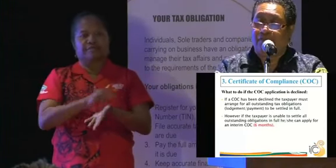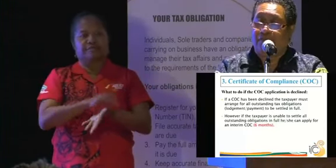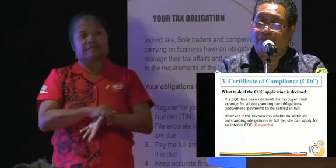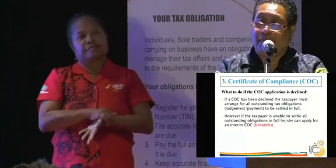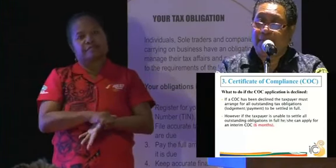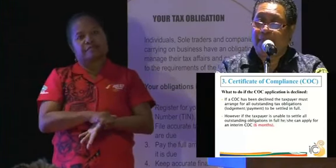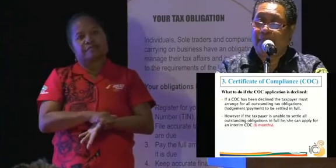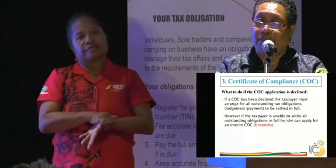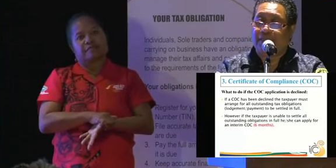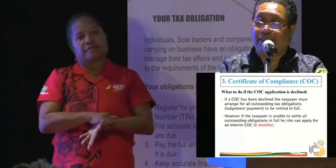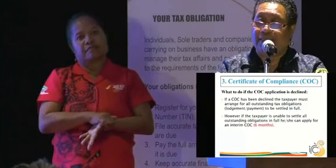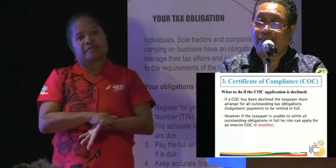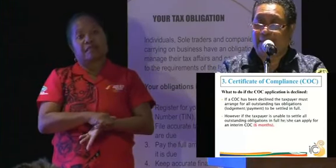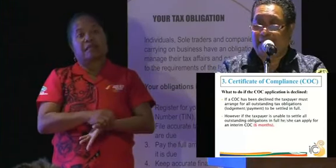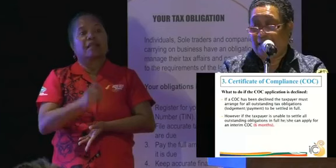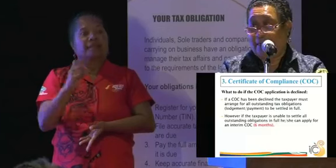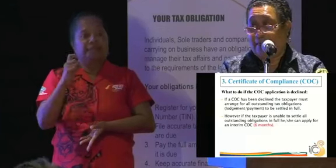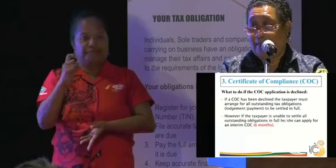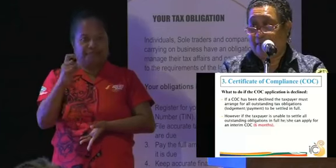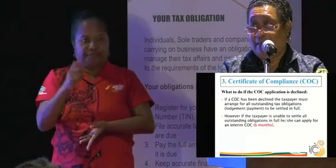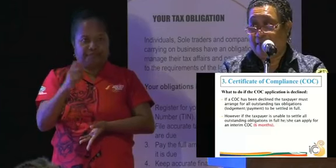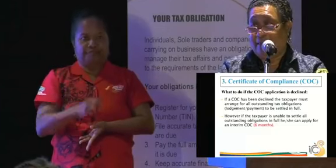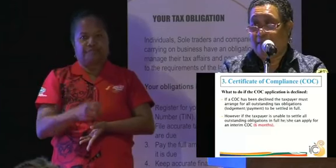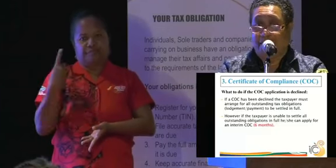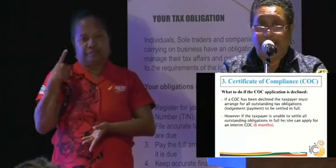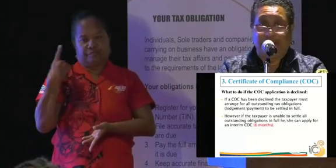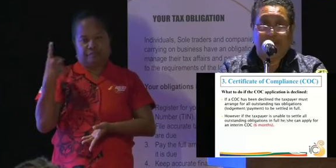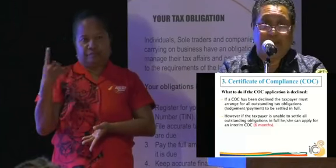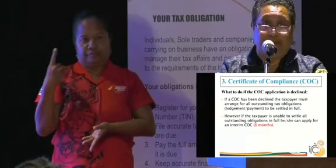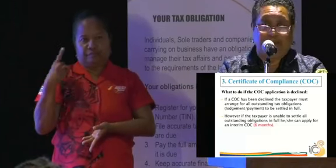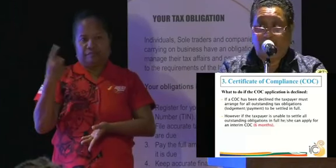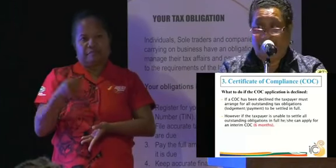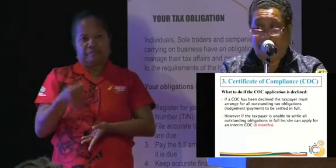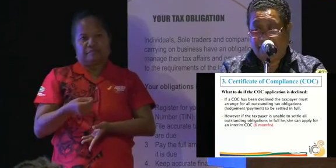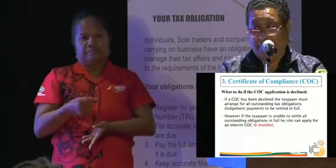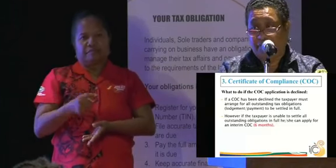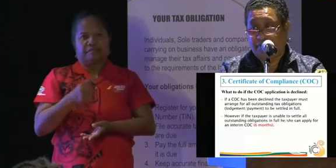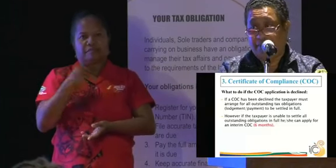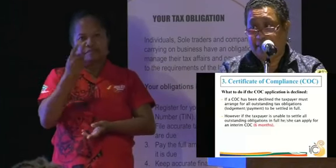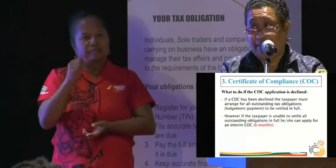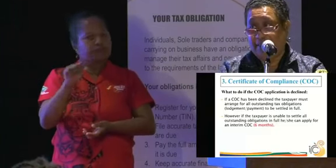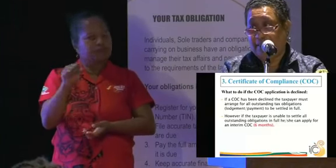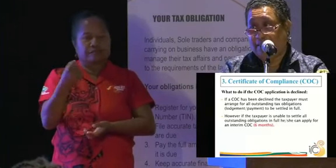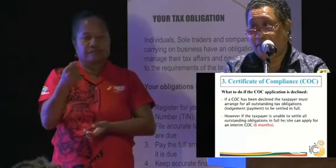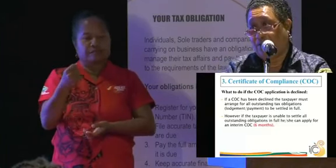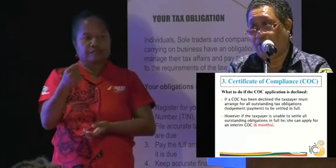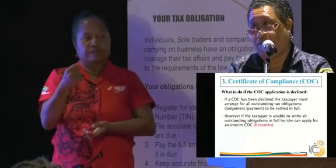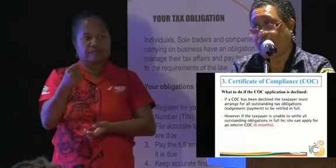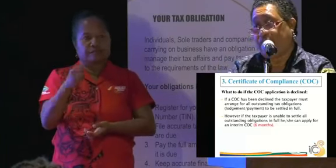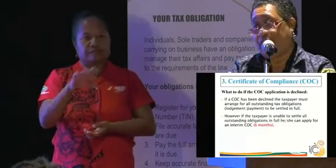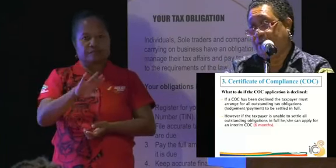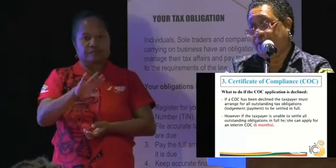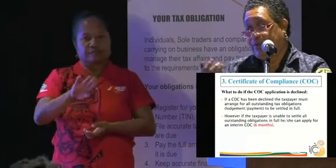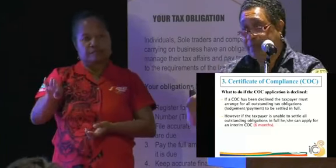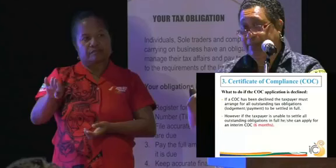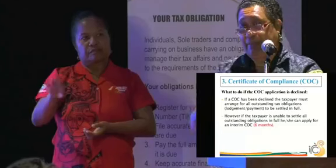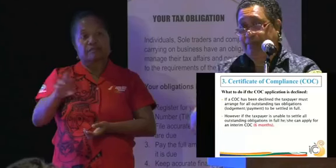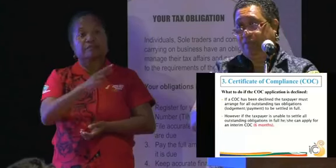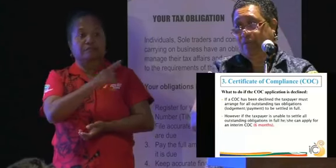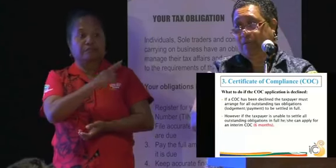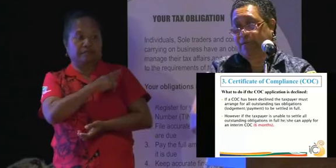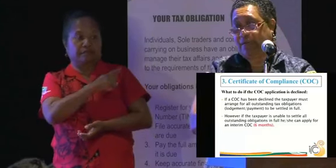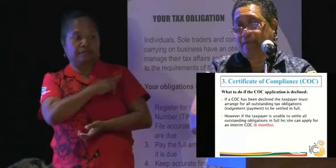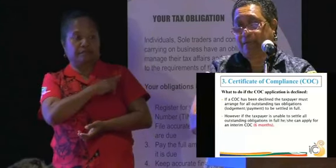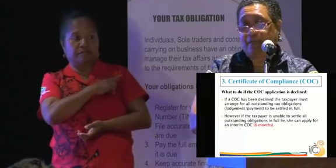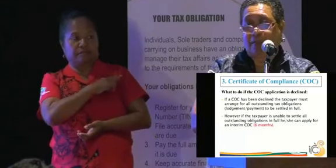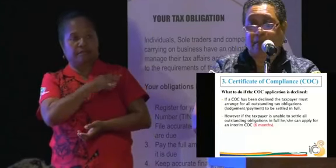Now, if the application is declined, then you have a responsibility of requesting